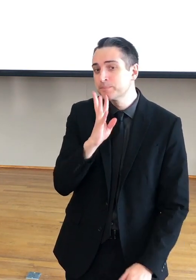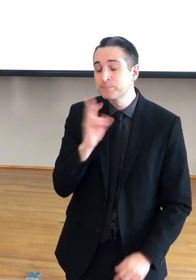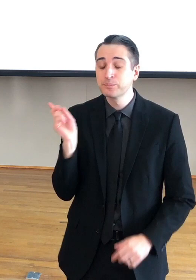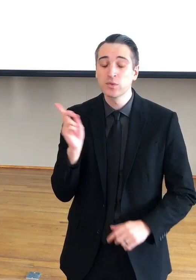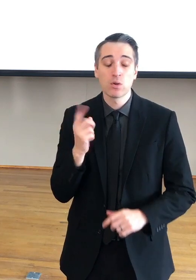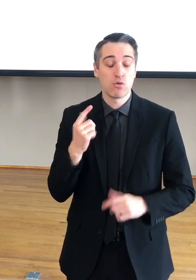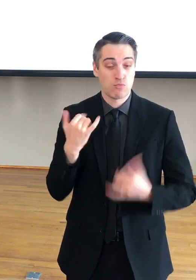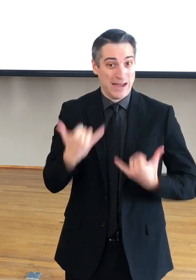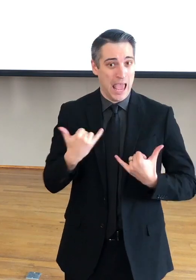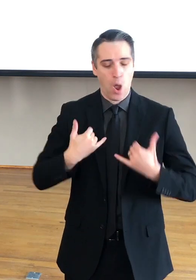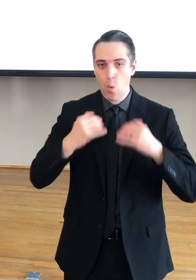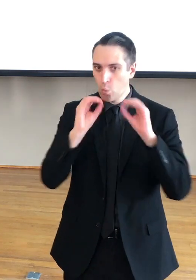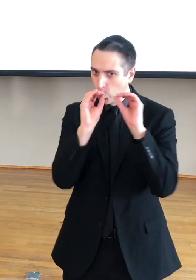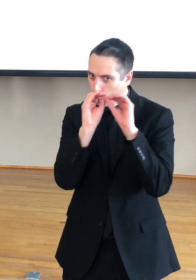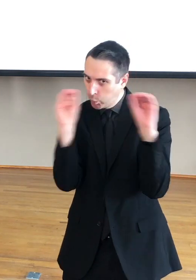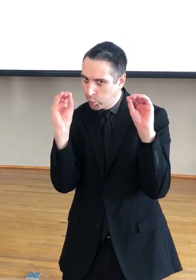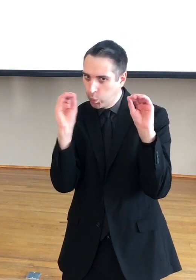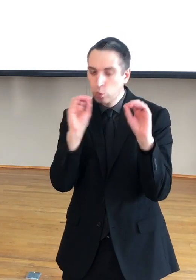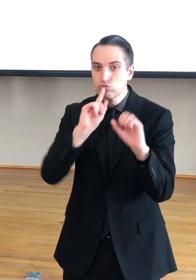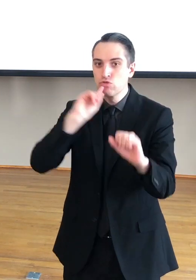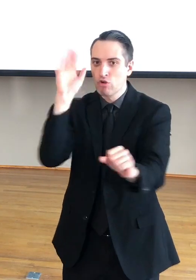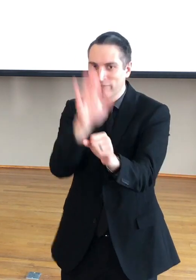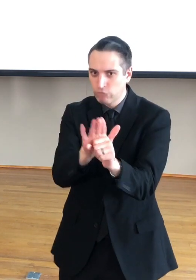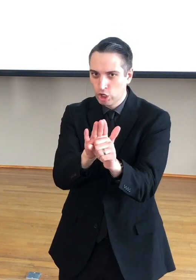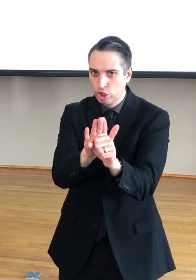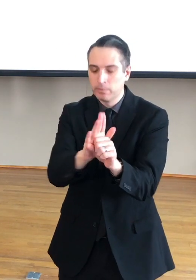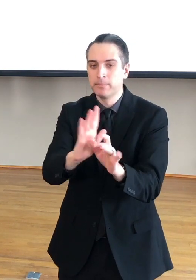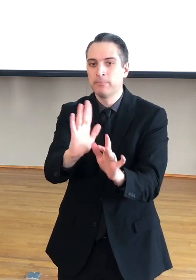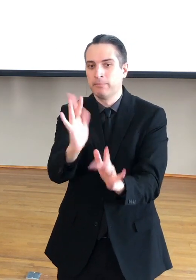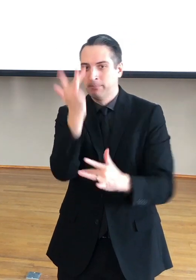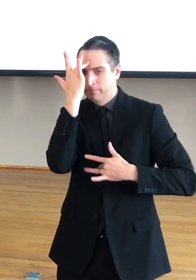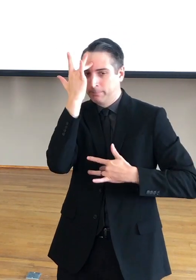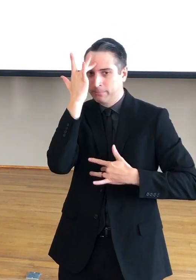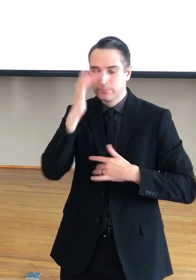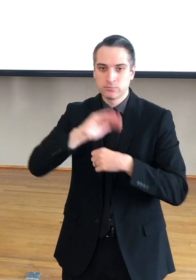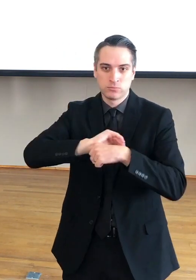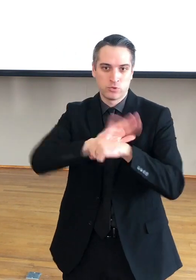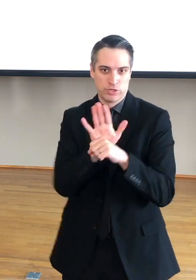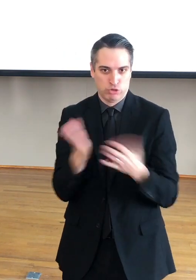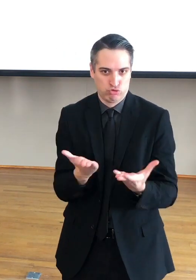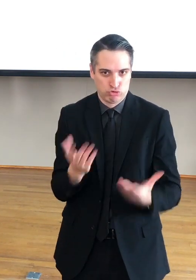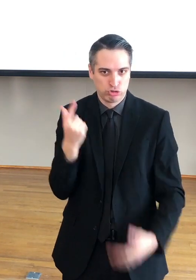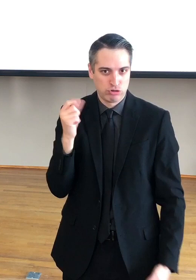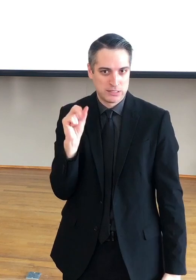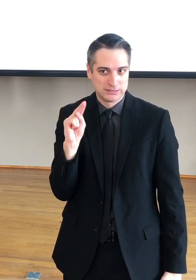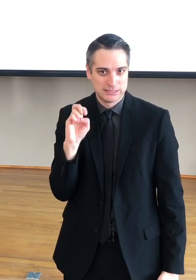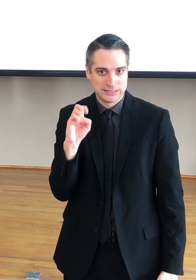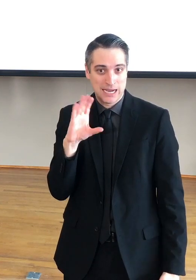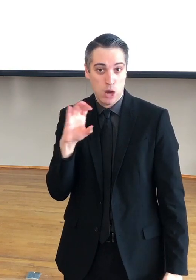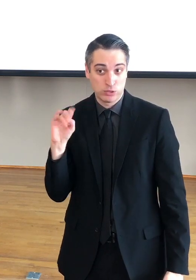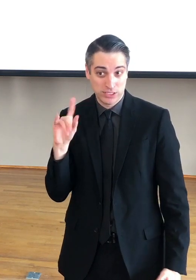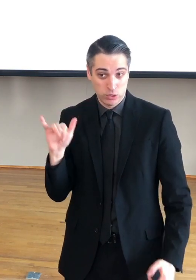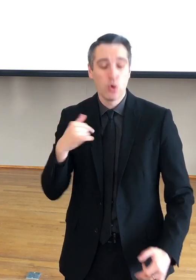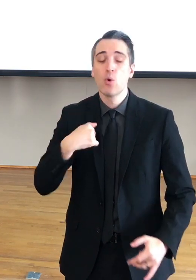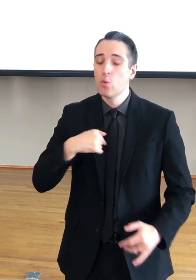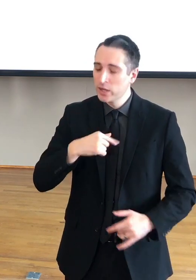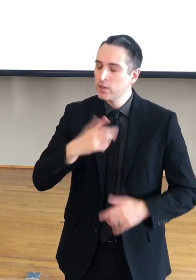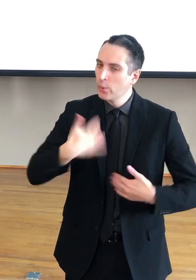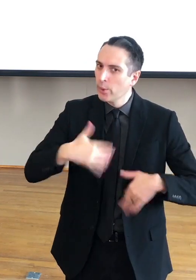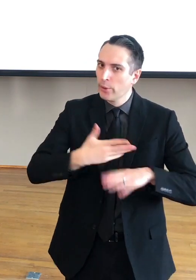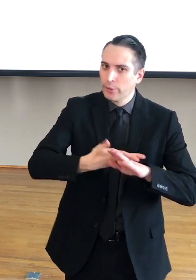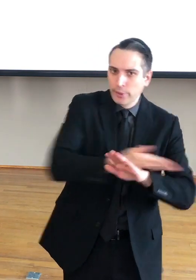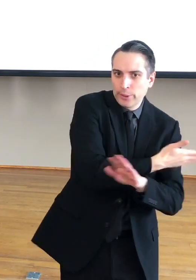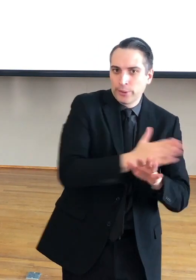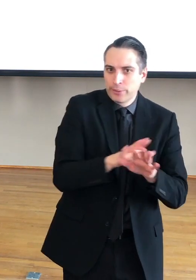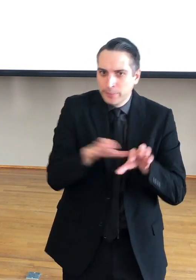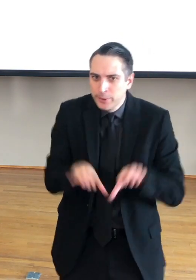confirmed cases inside of Genesee County, and I think that's because of the proactive nature in which we've all taken. We declared a state of emergency early last